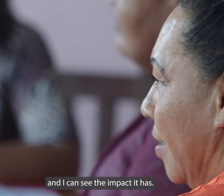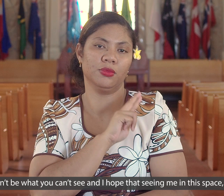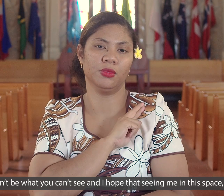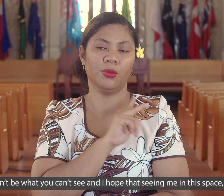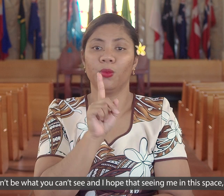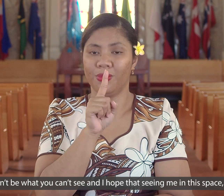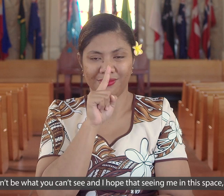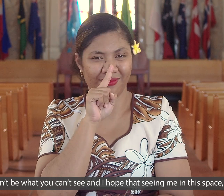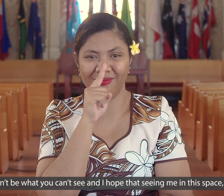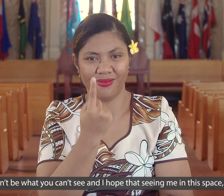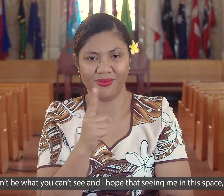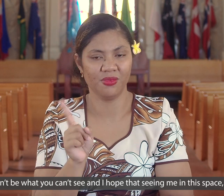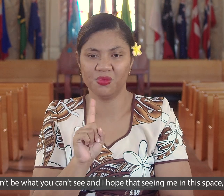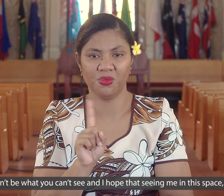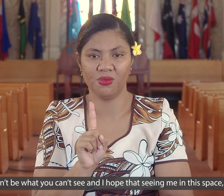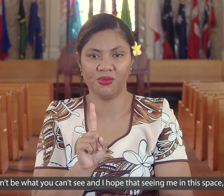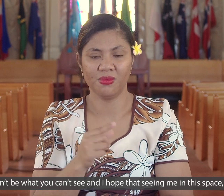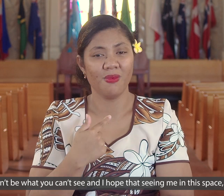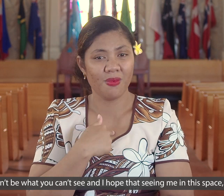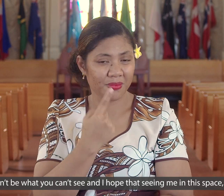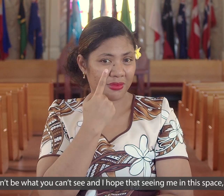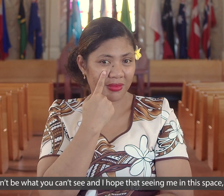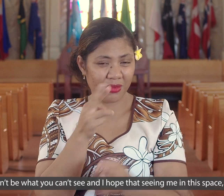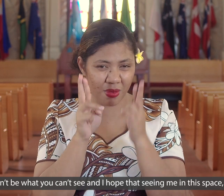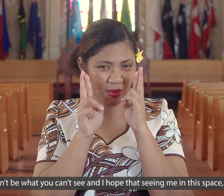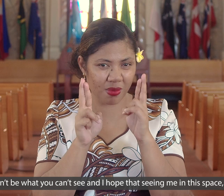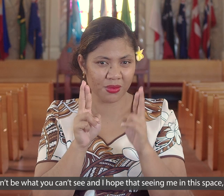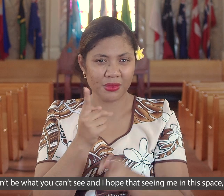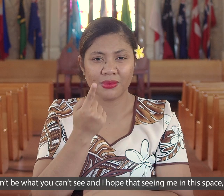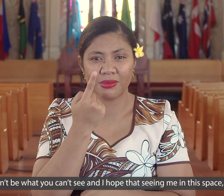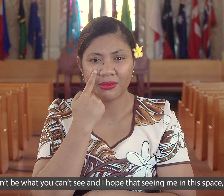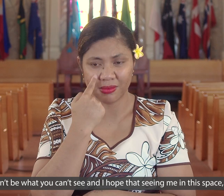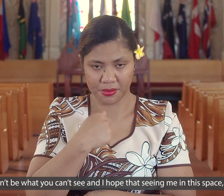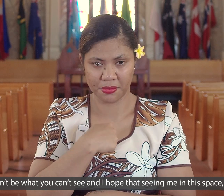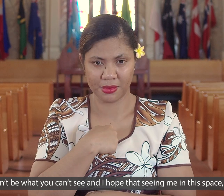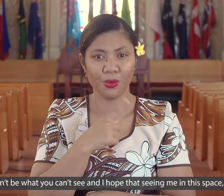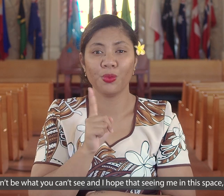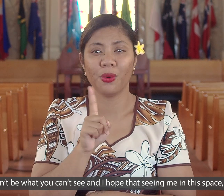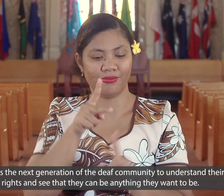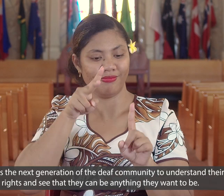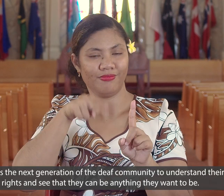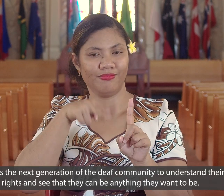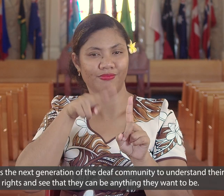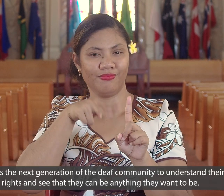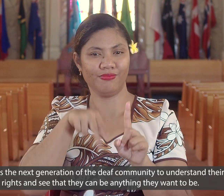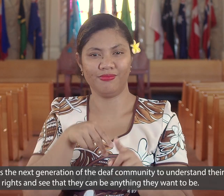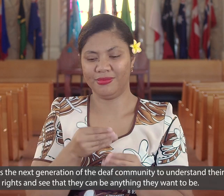has. You can't be what you can't see. And I hope that seeing me in this space inspires the next generation